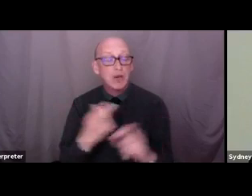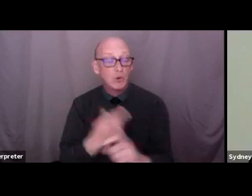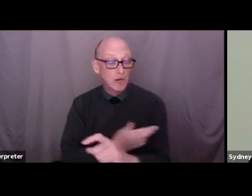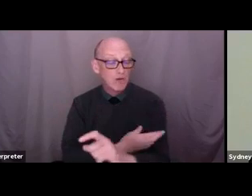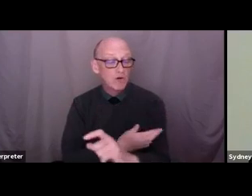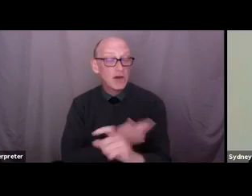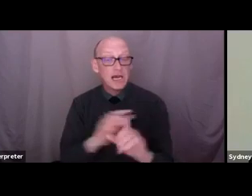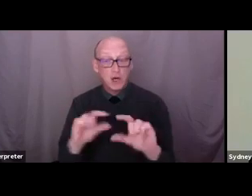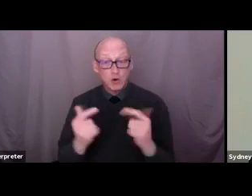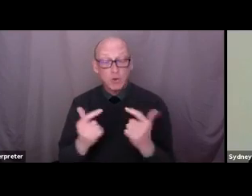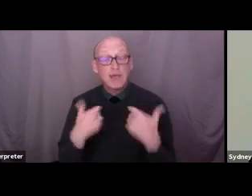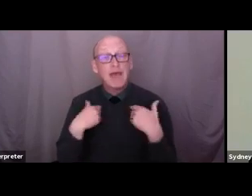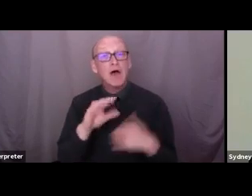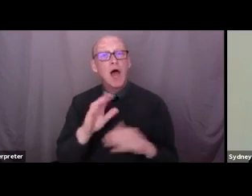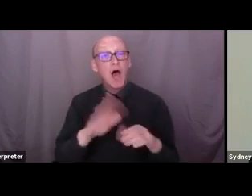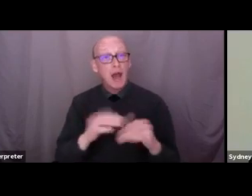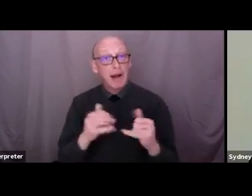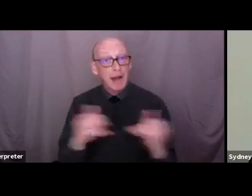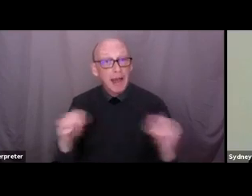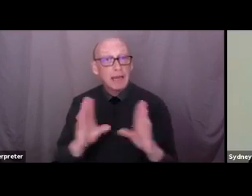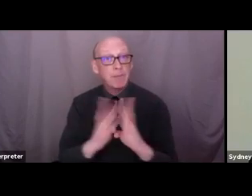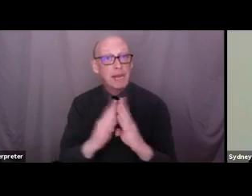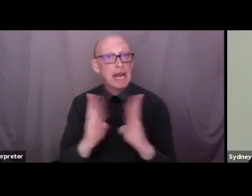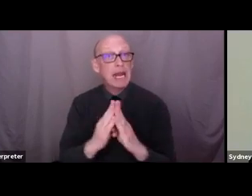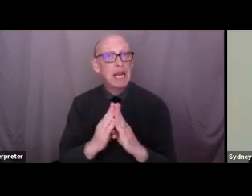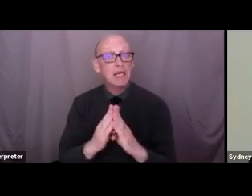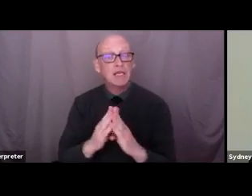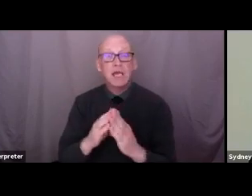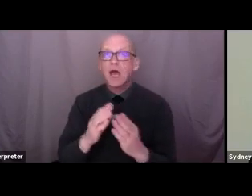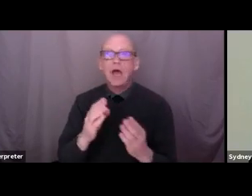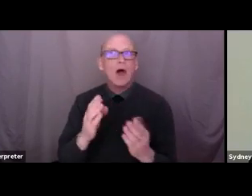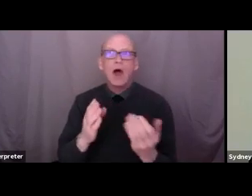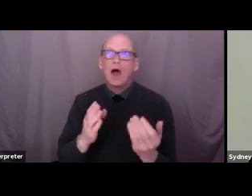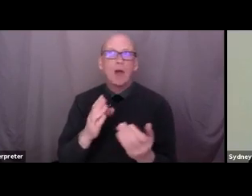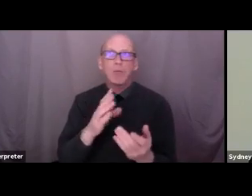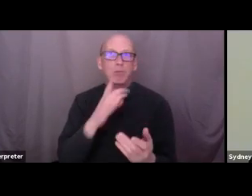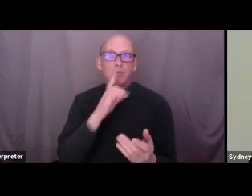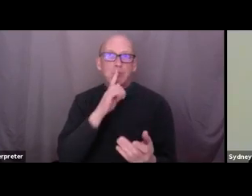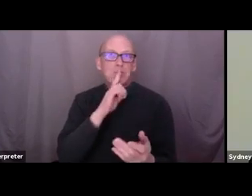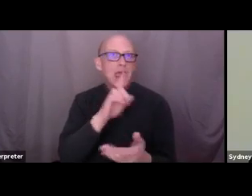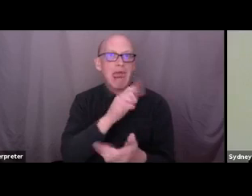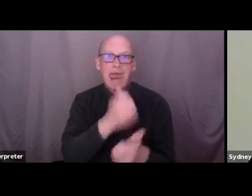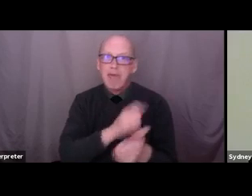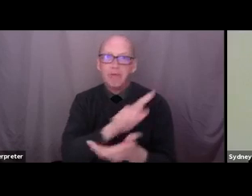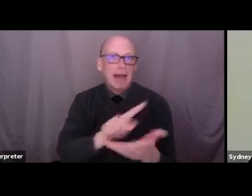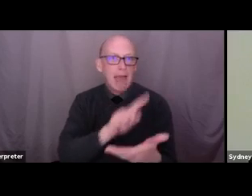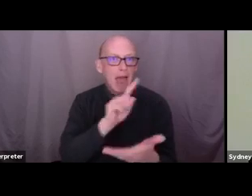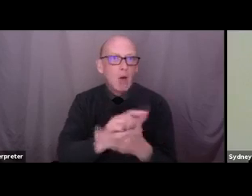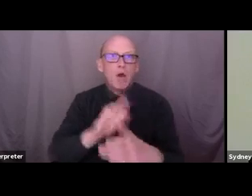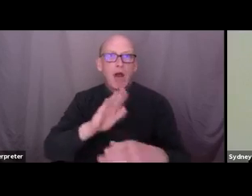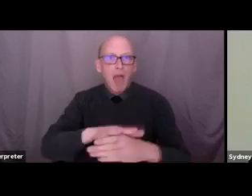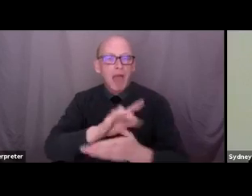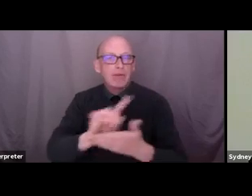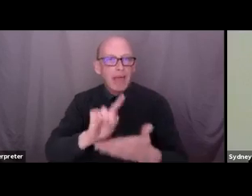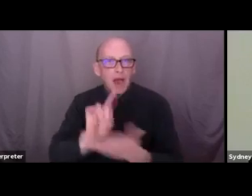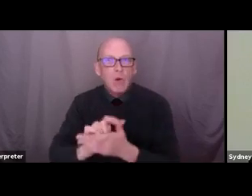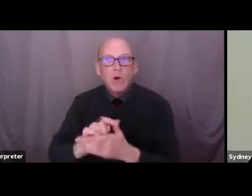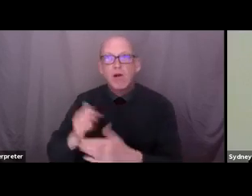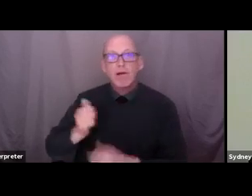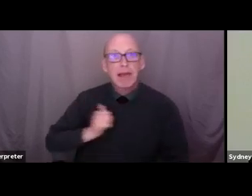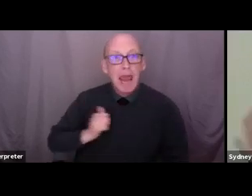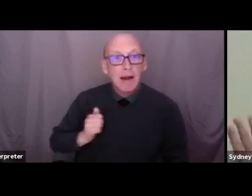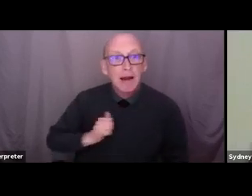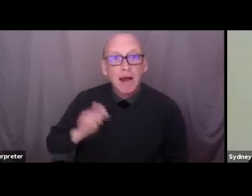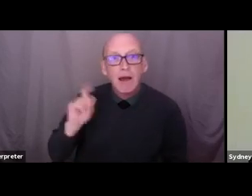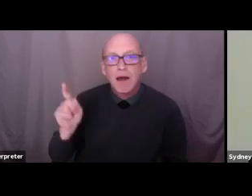meetings. And they have online meetings basically on the hour, every hour. There are ones that are in Canada,